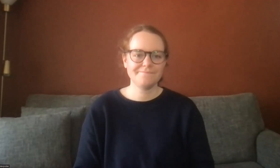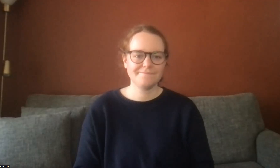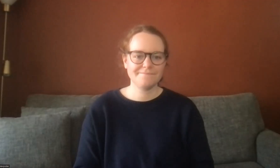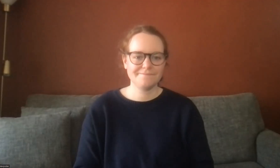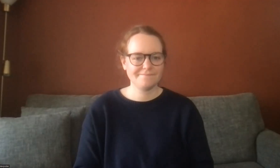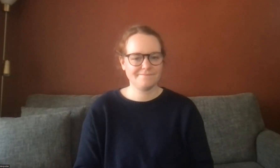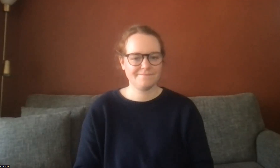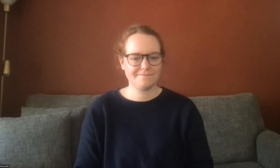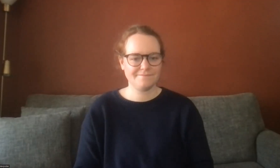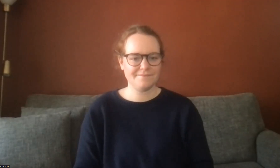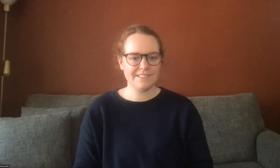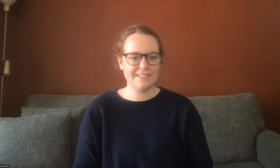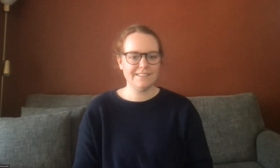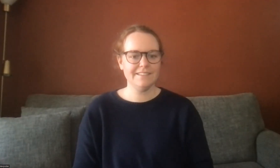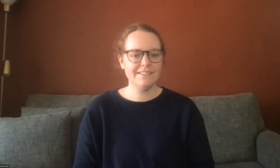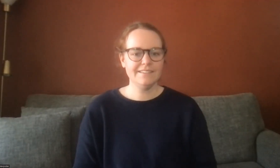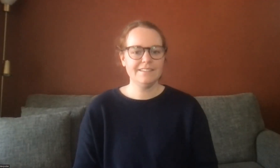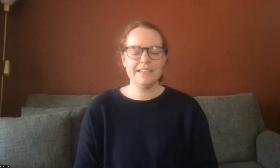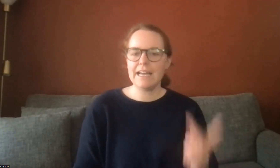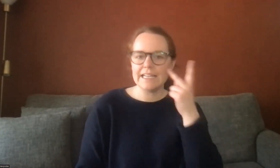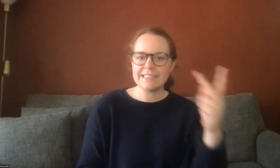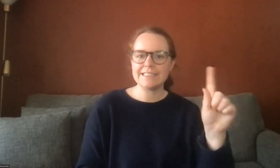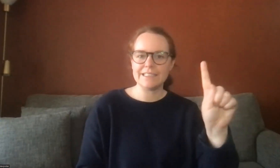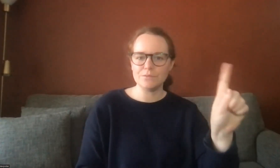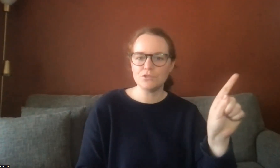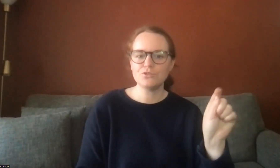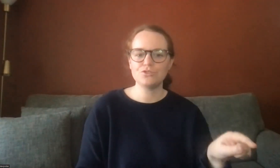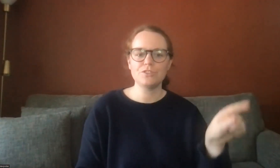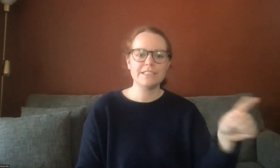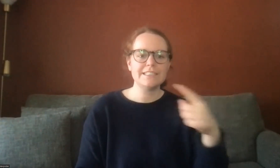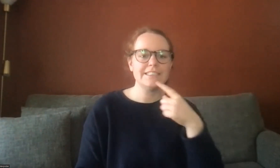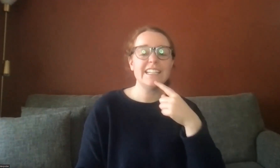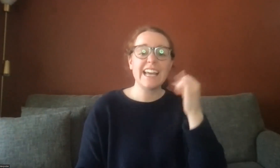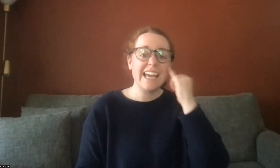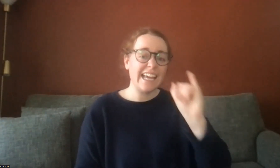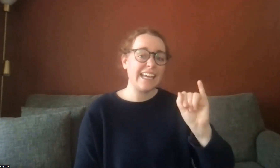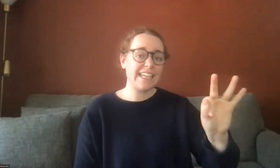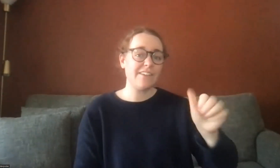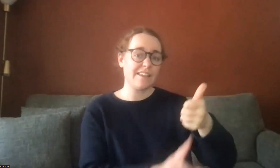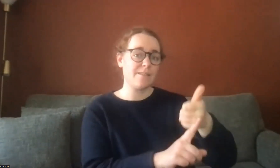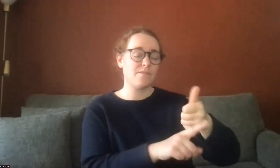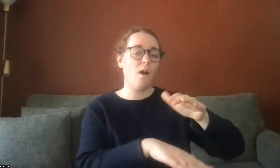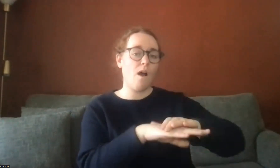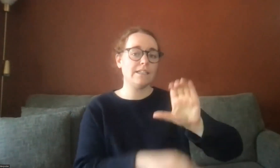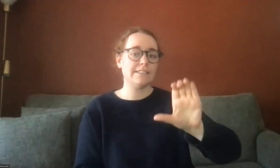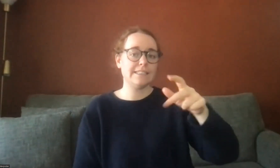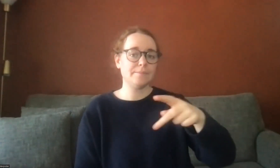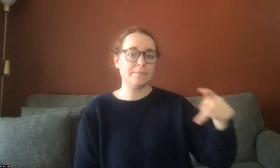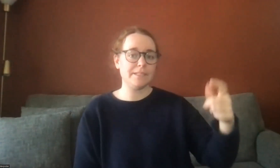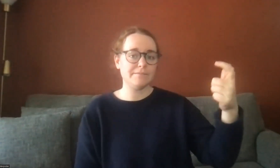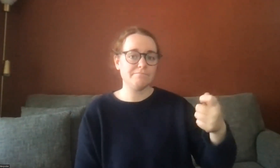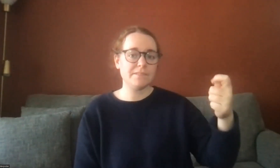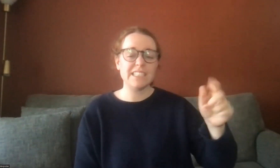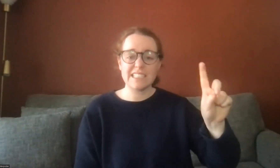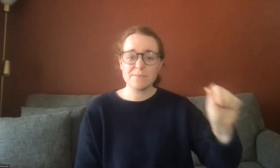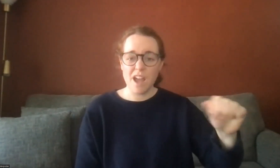Great. Thanks, Shelley. I also see a question here. If someone is on CPP disability benefits,